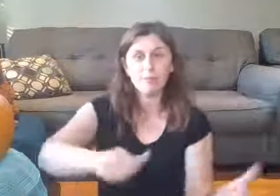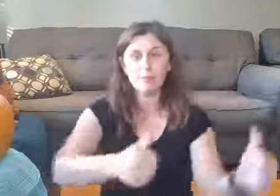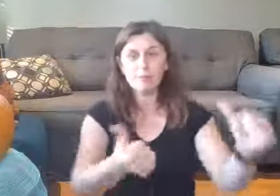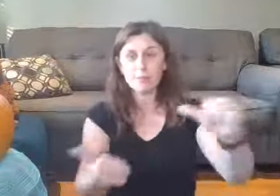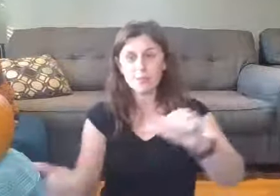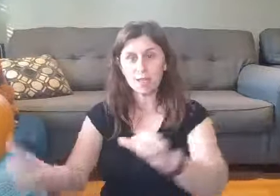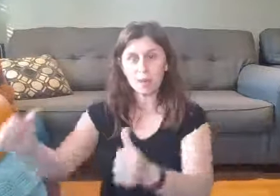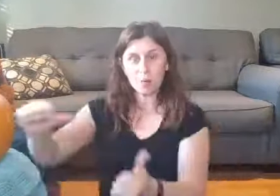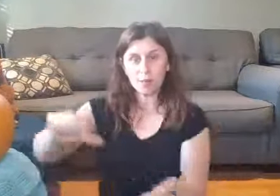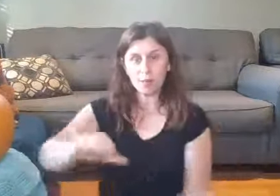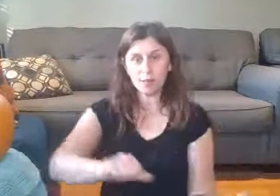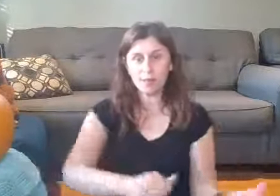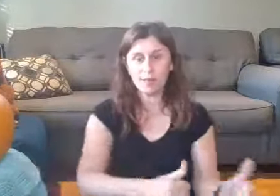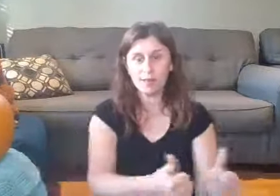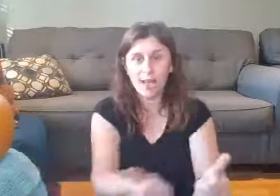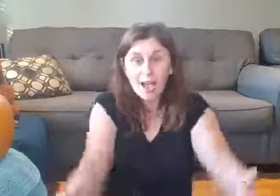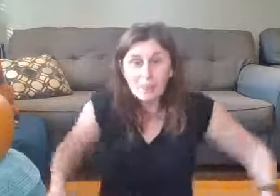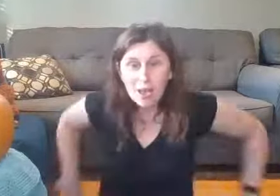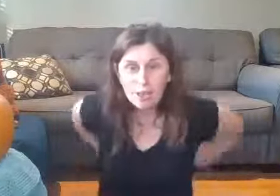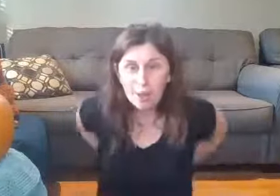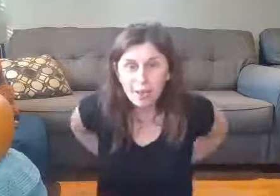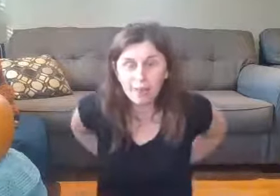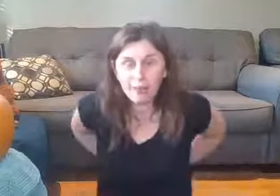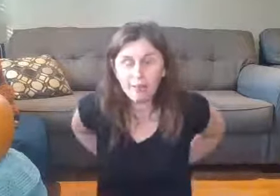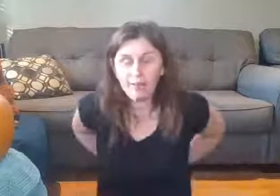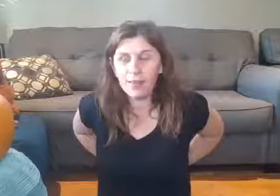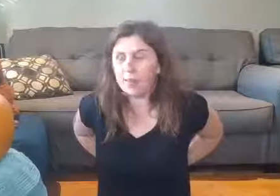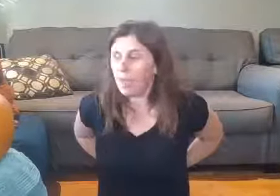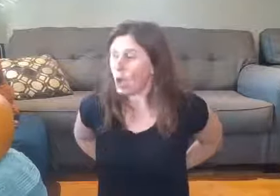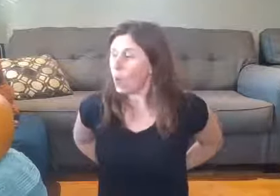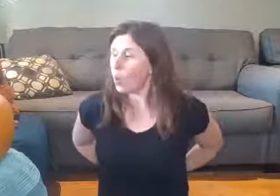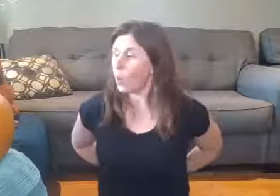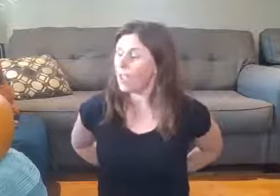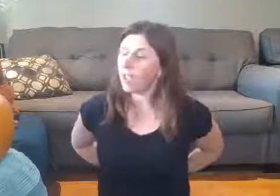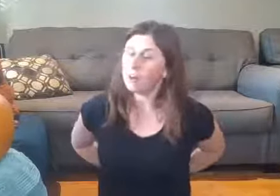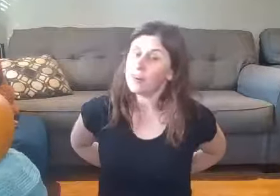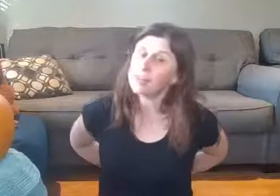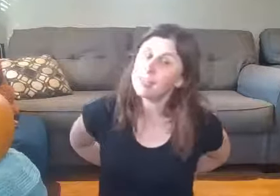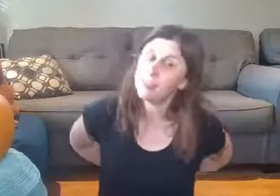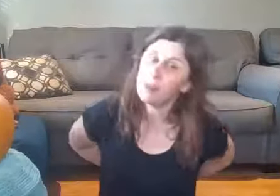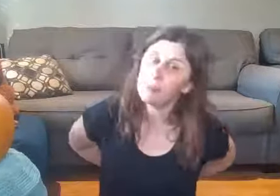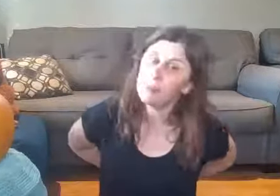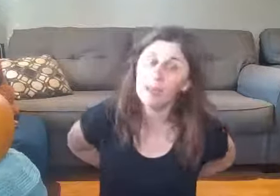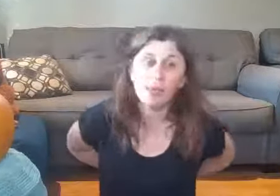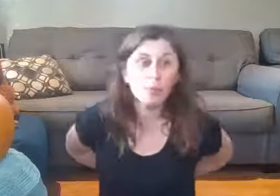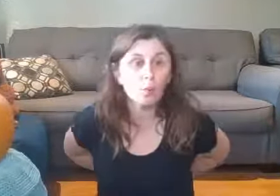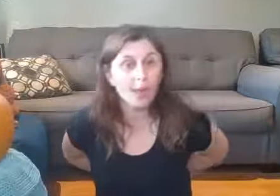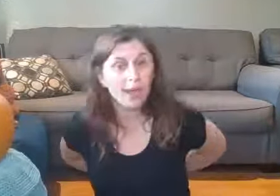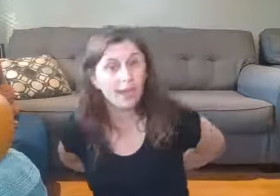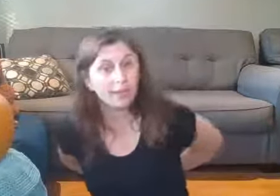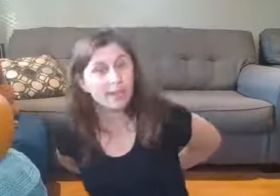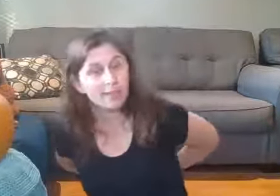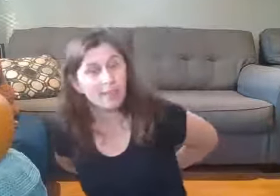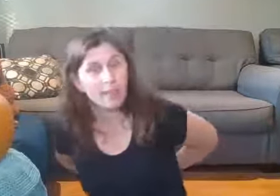move them slow and hide them behind your back? Where is Thumpkin? Where is